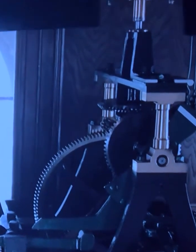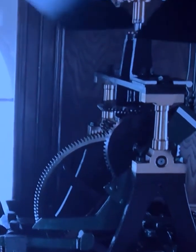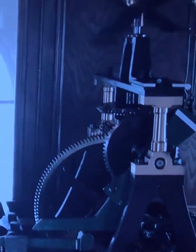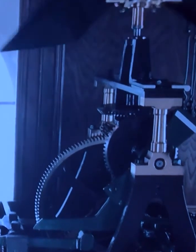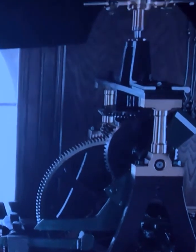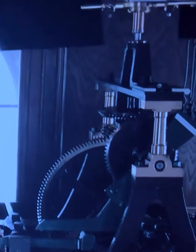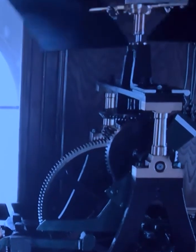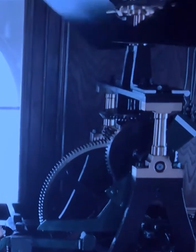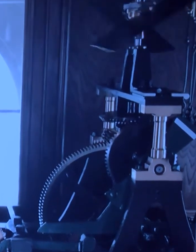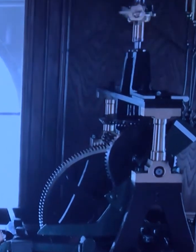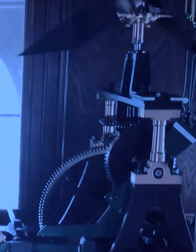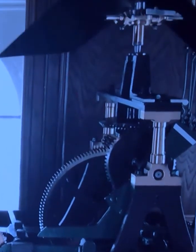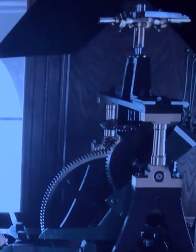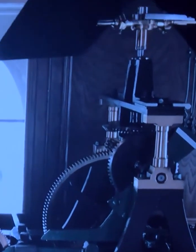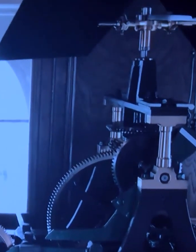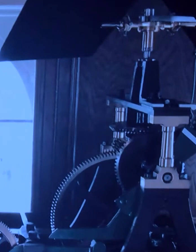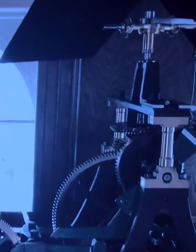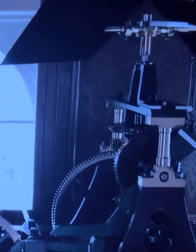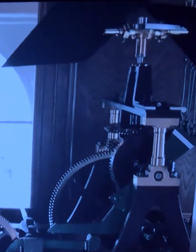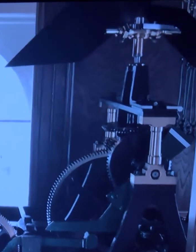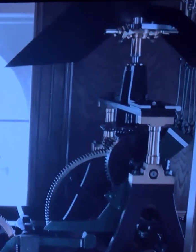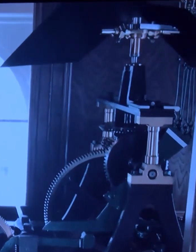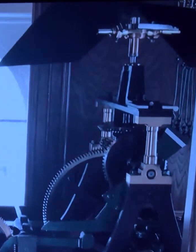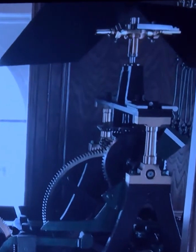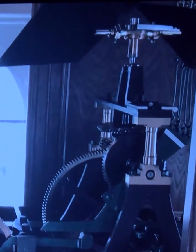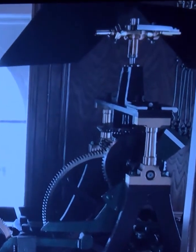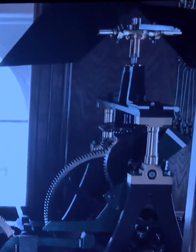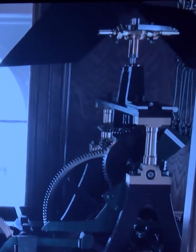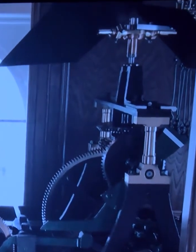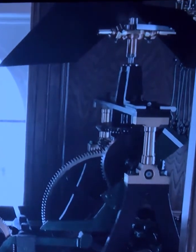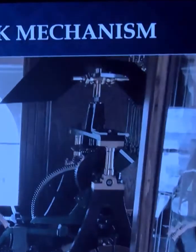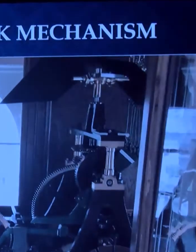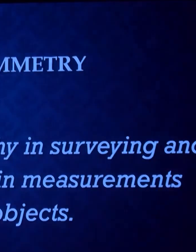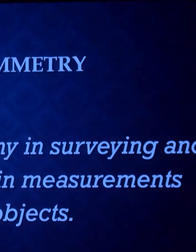space. But no one ever gets to see this. No one's allowed to see it.